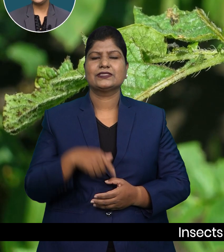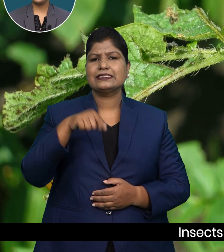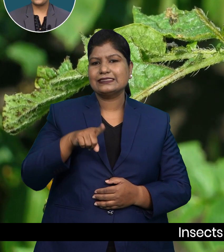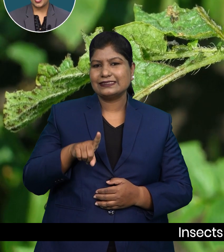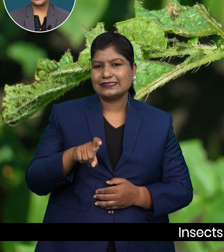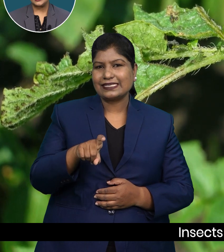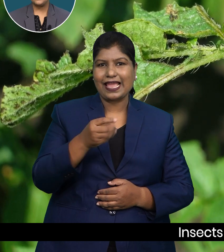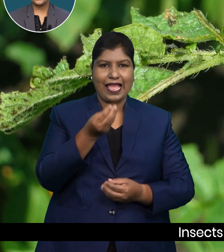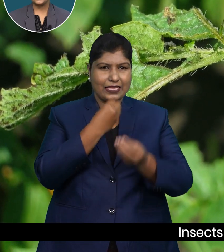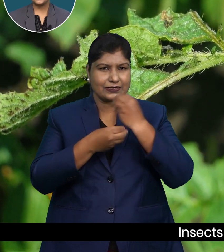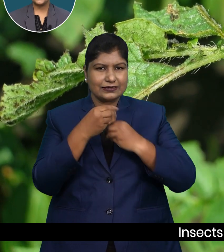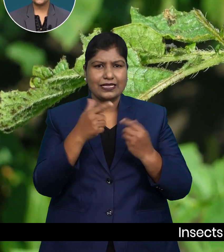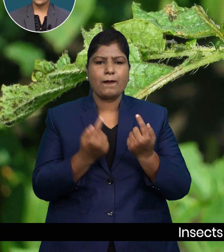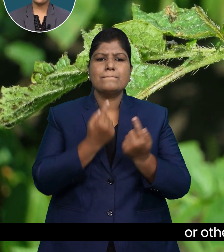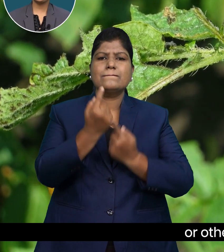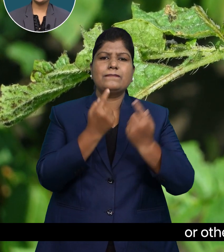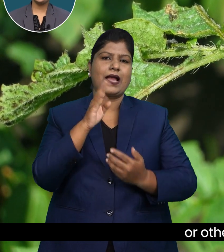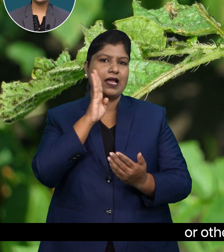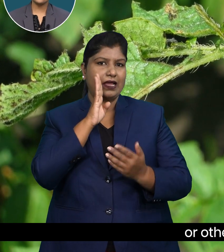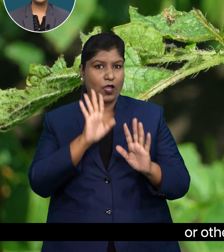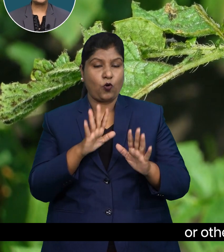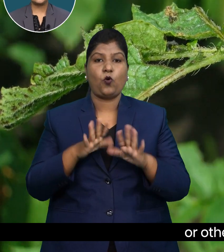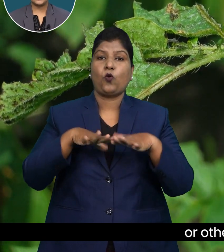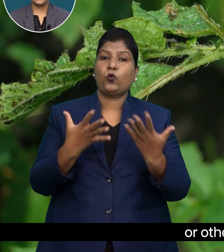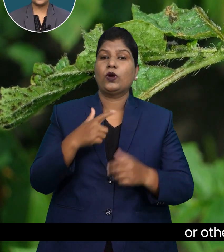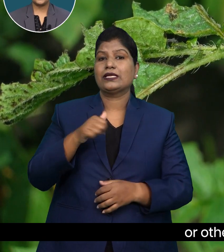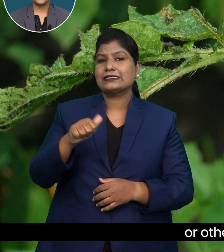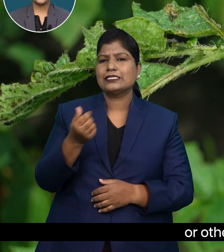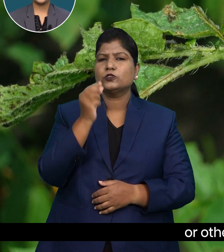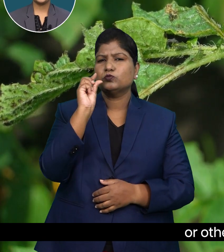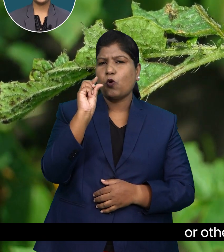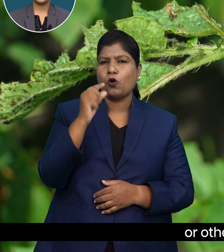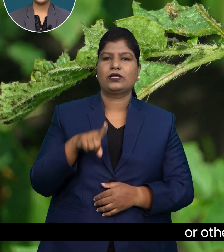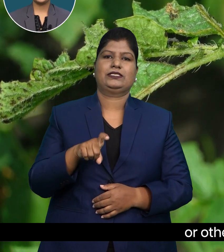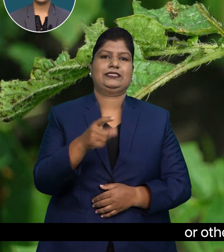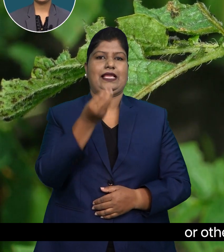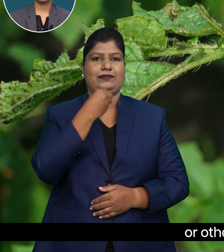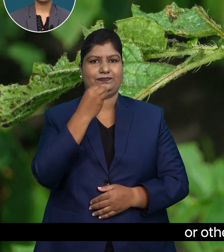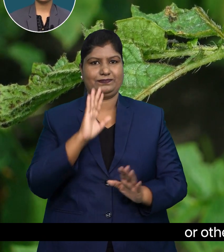Insects eat plant leaves or other small insects.